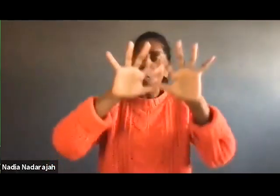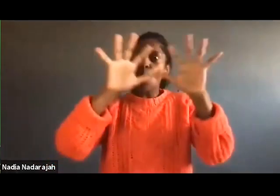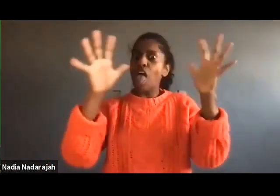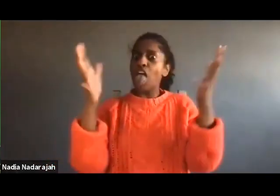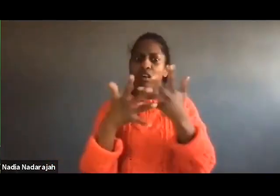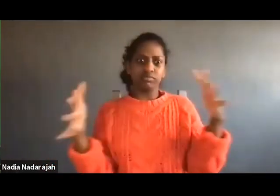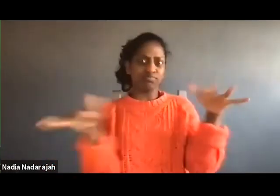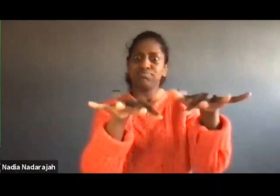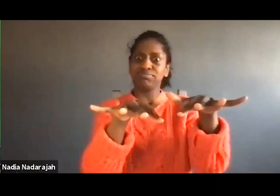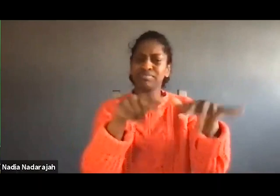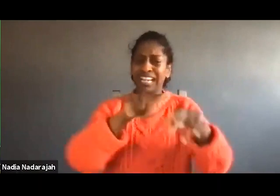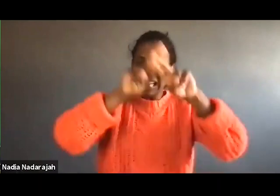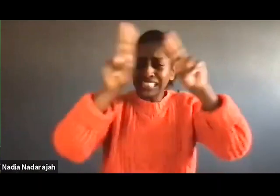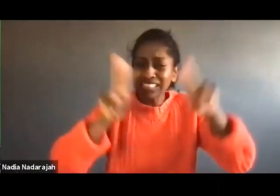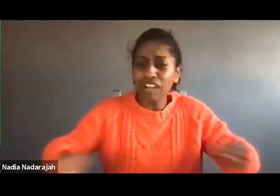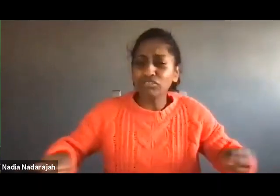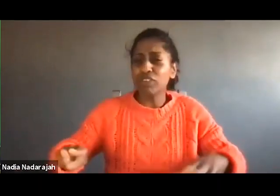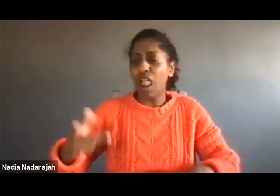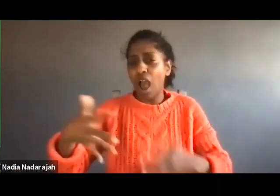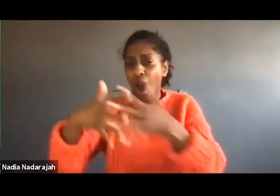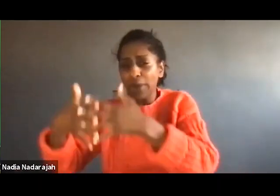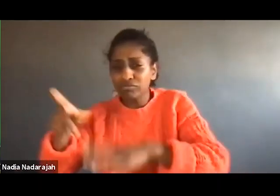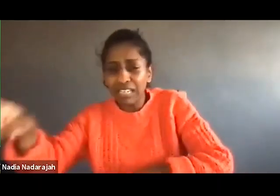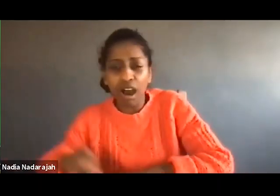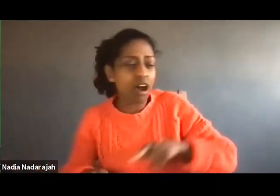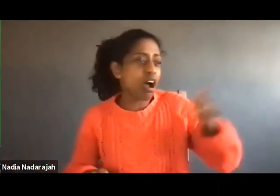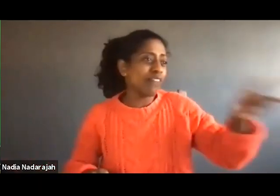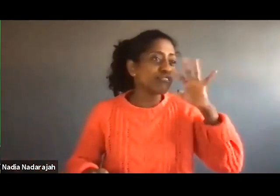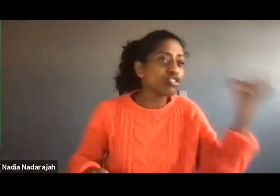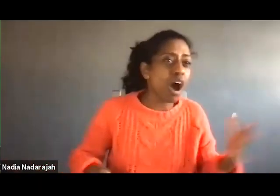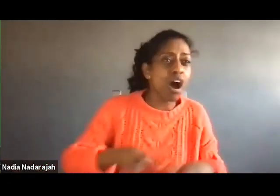platform for many people, but really all the world's a stage,